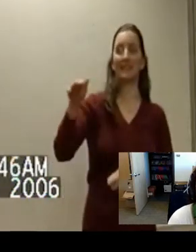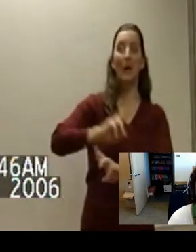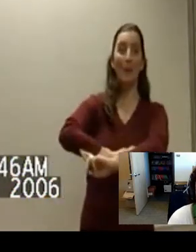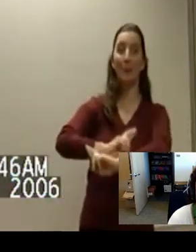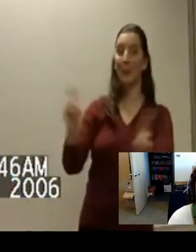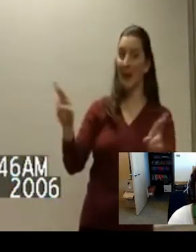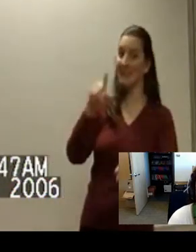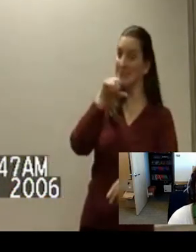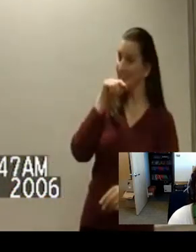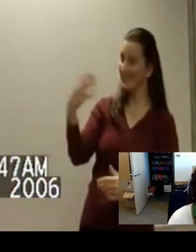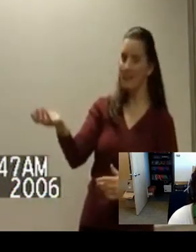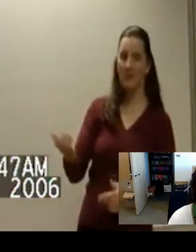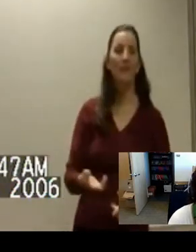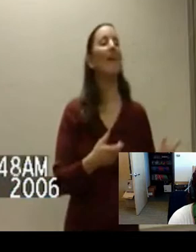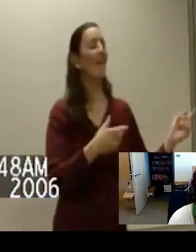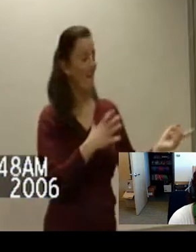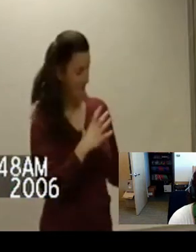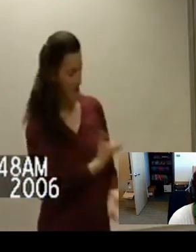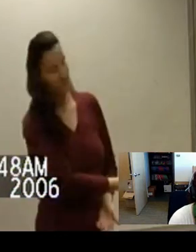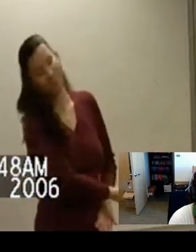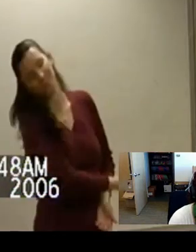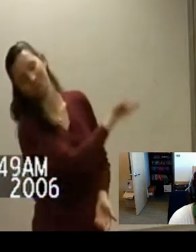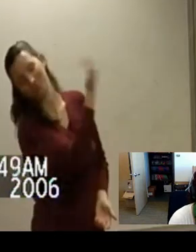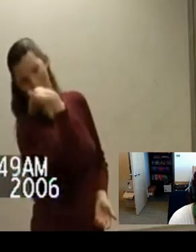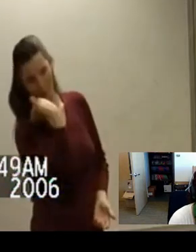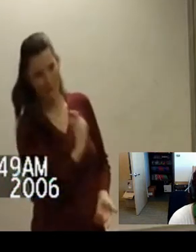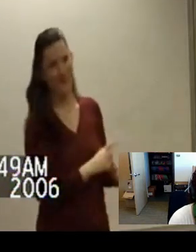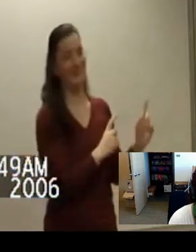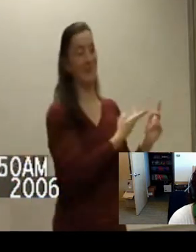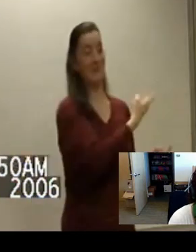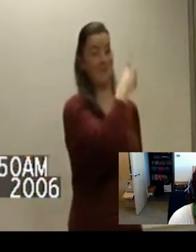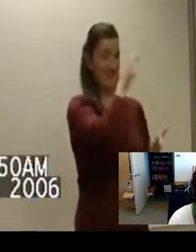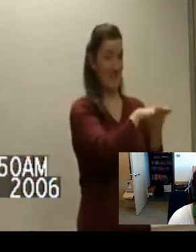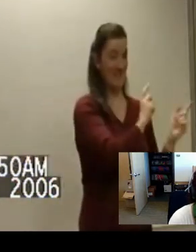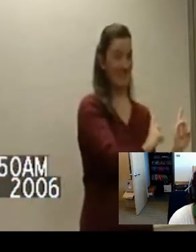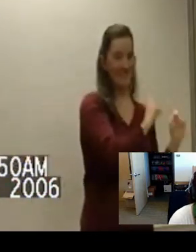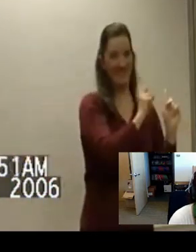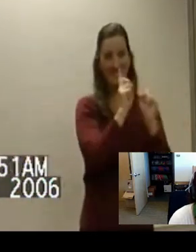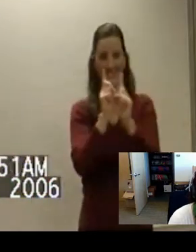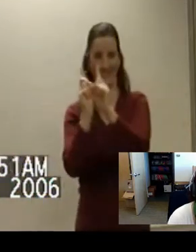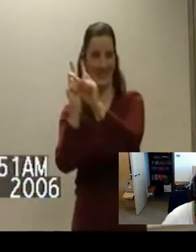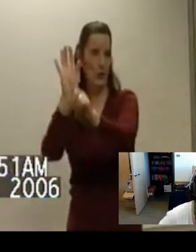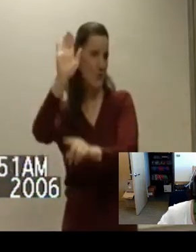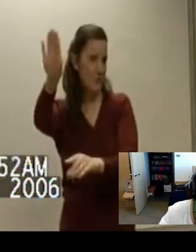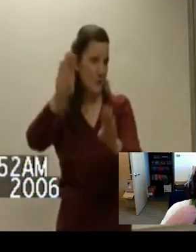So a month later, I said, I'm ready. I'm ready for those chickens. Bring them on over.